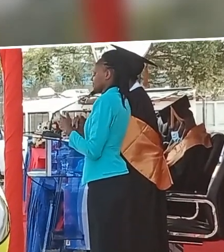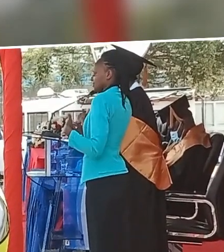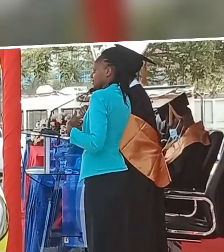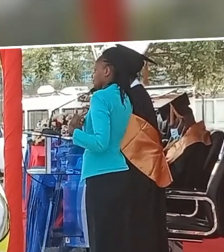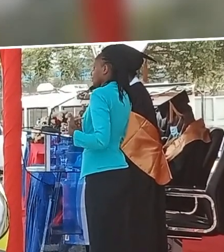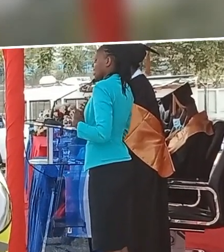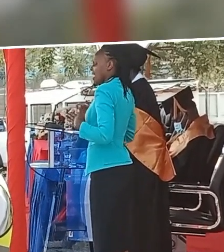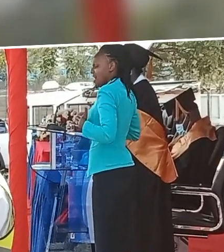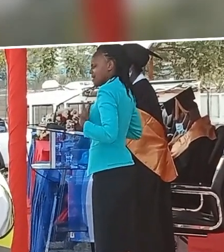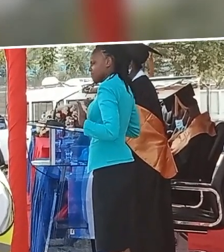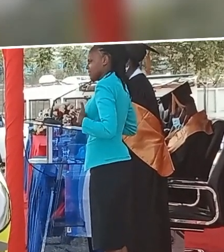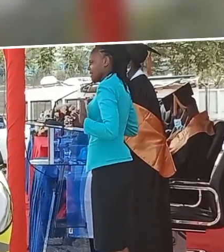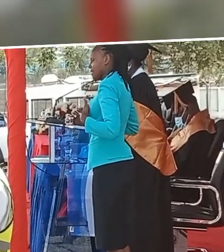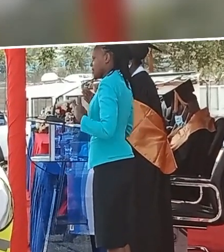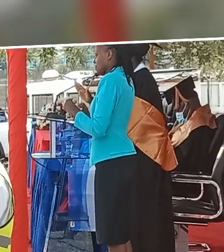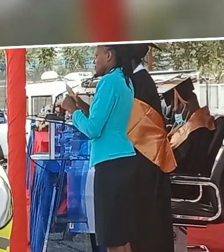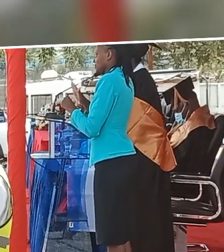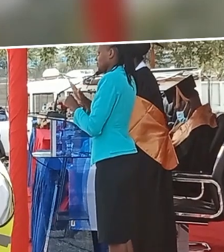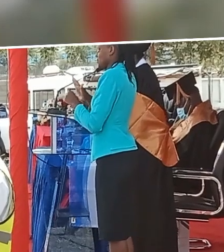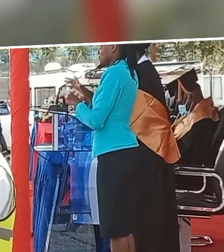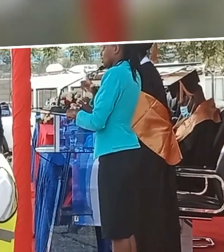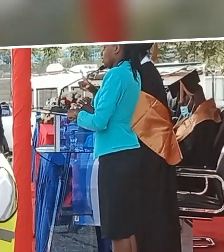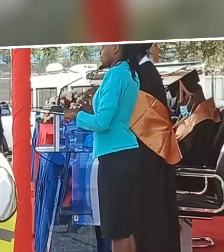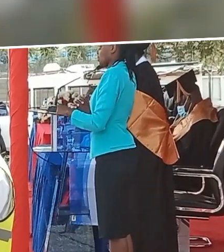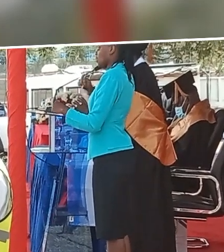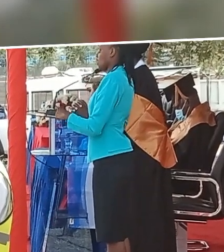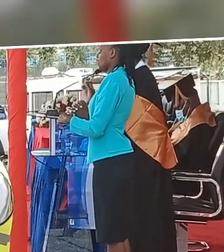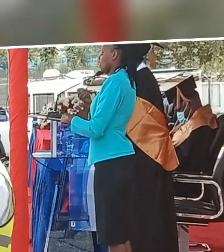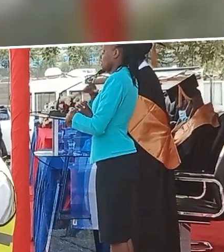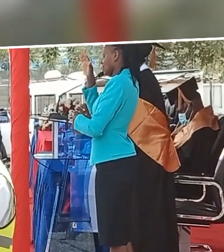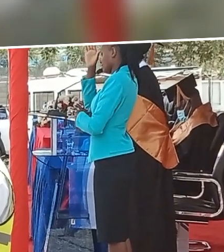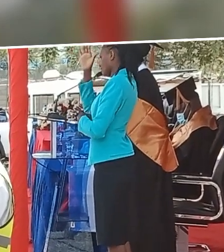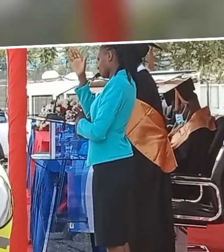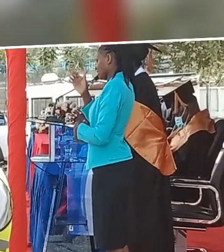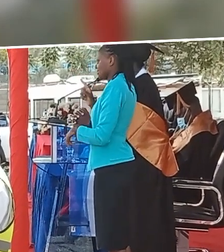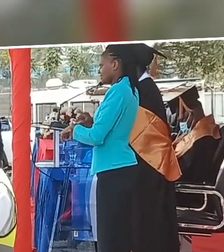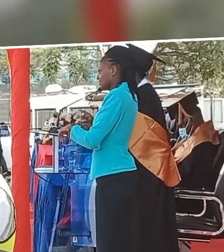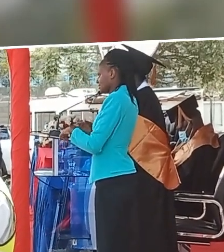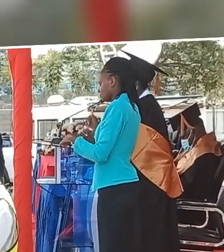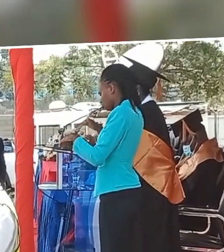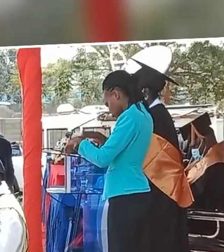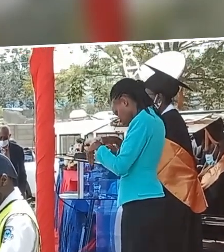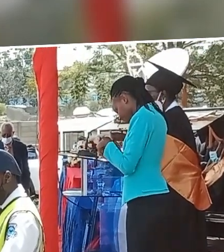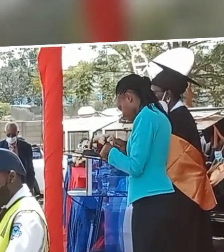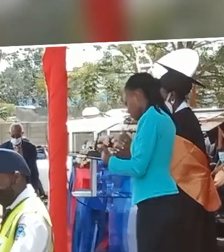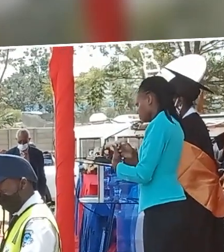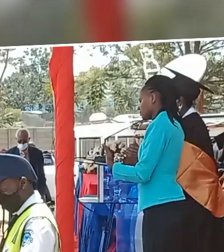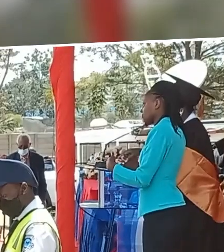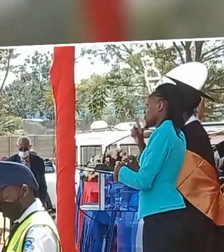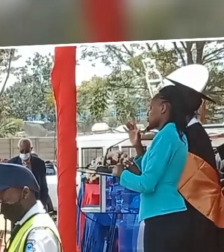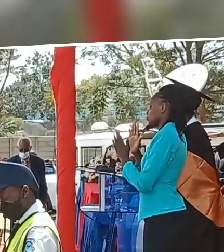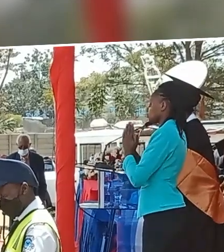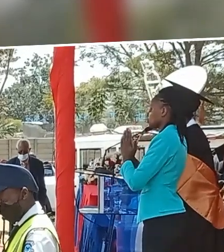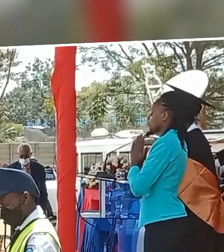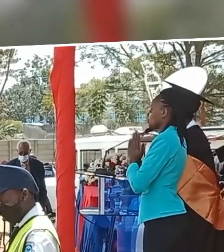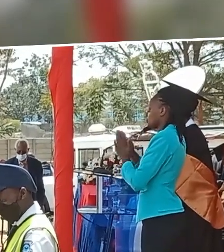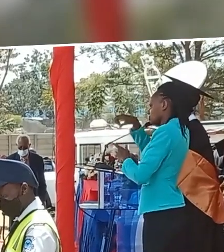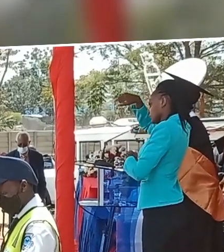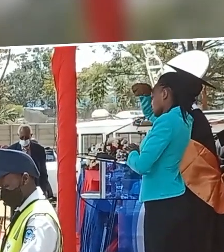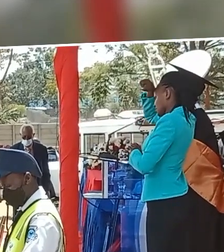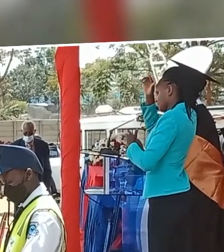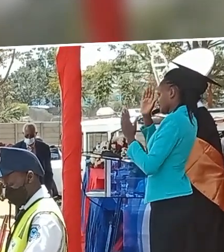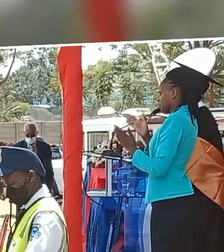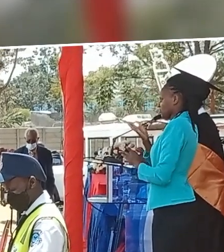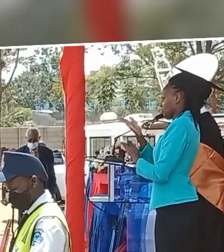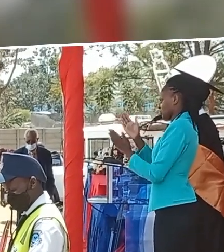such gratitude, O God. And Lord, our Father, even as we bow down before you, we want to pray for these graduates this